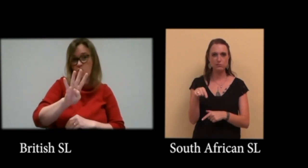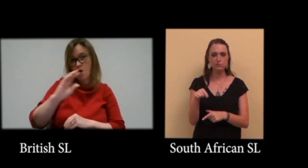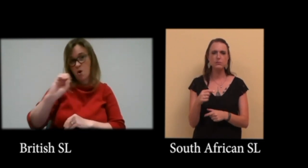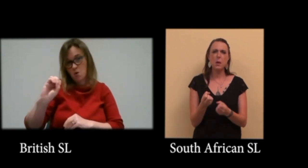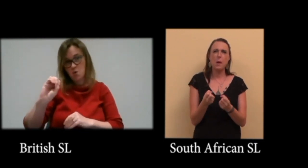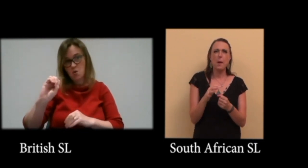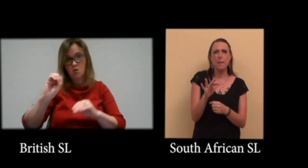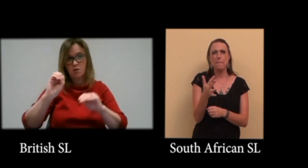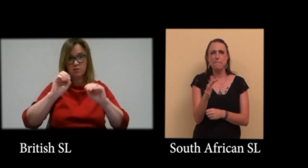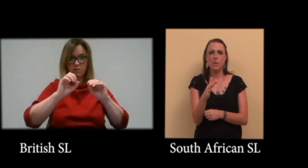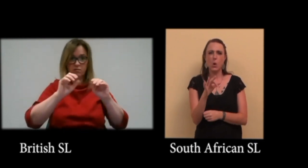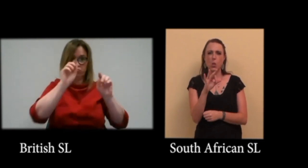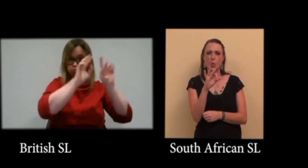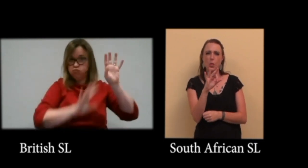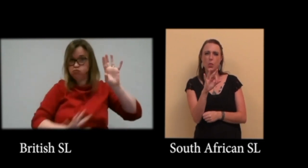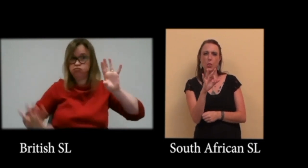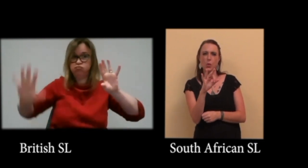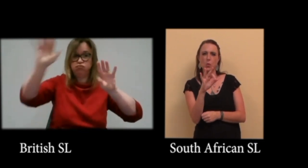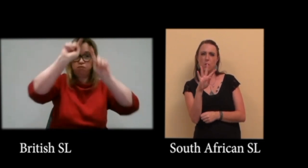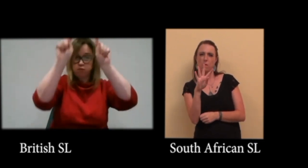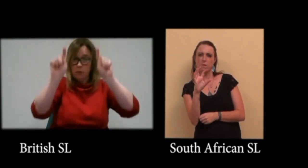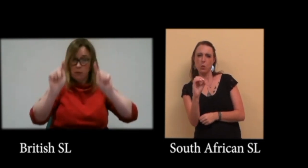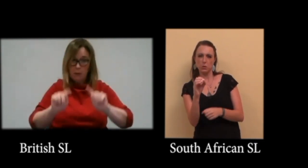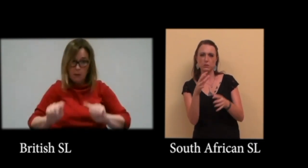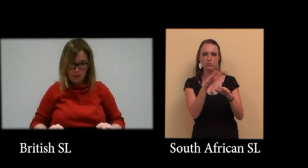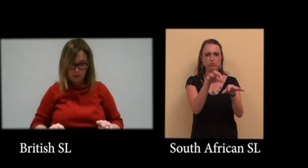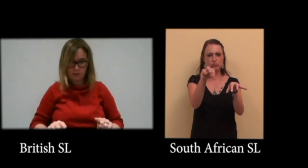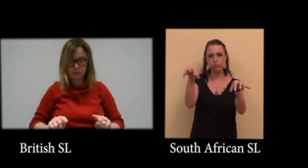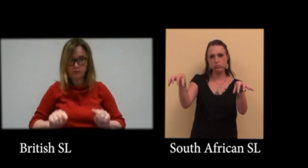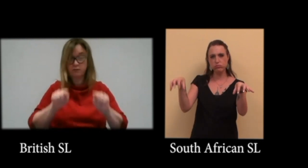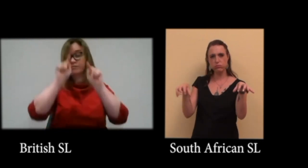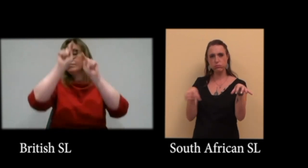called local authorities. And there's approximately